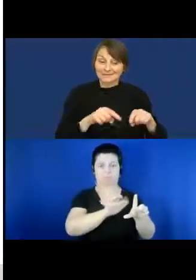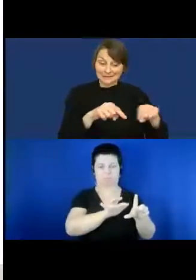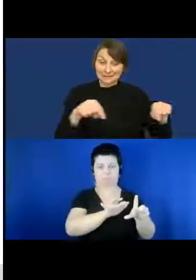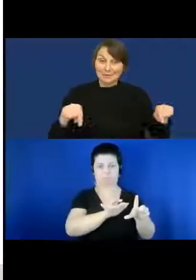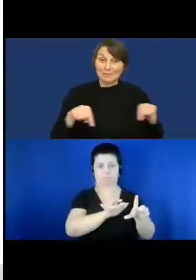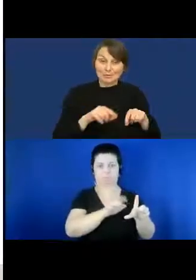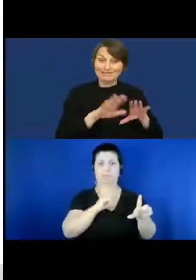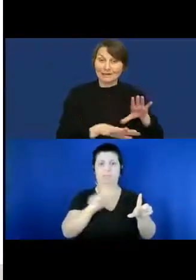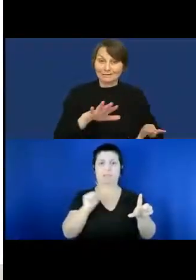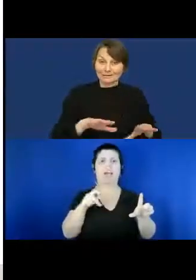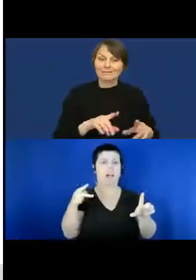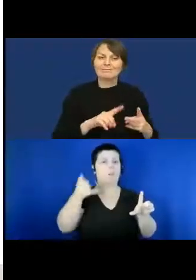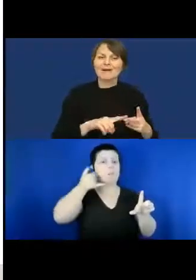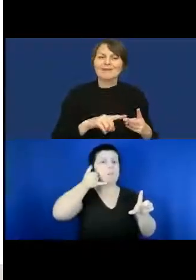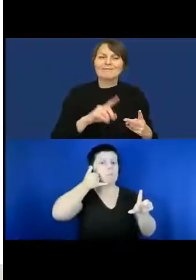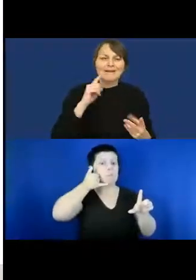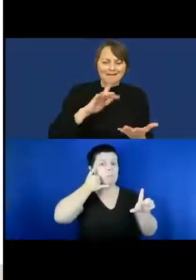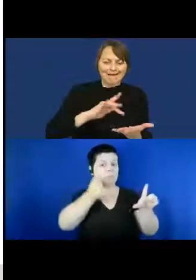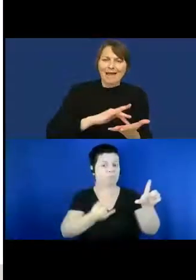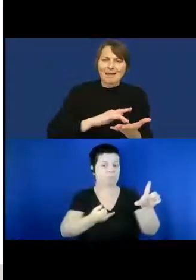mobile application where